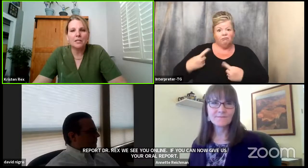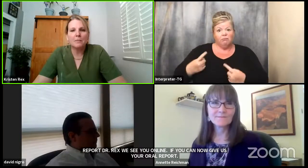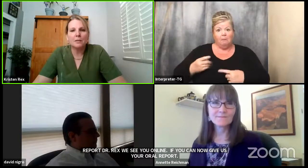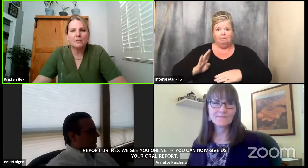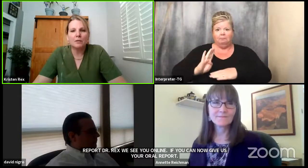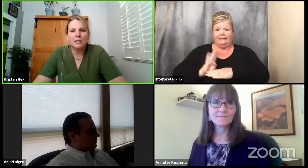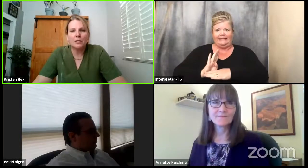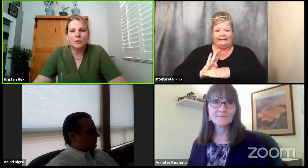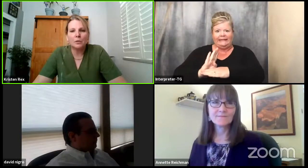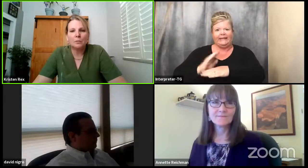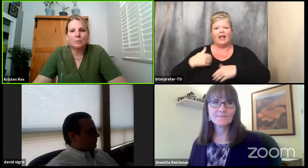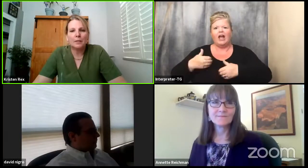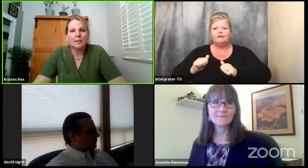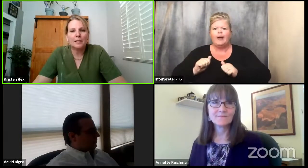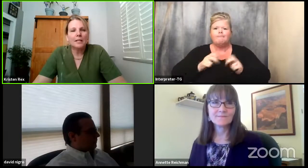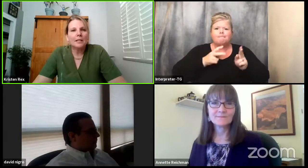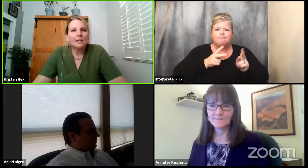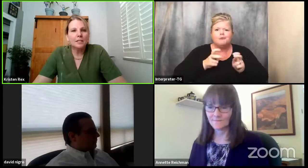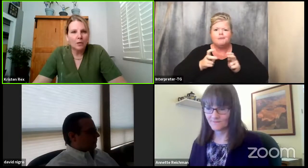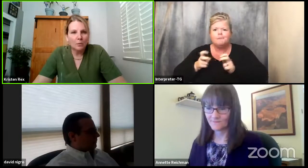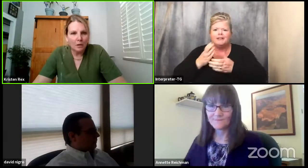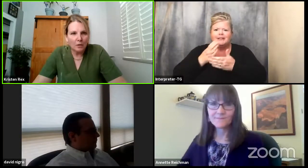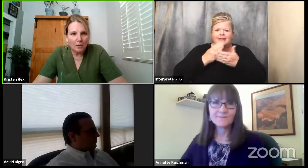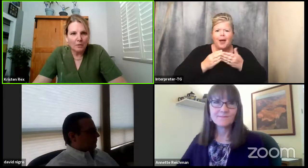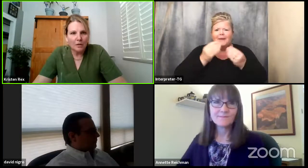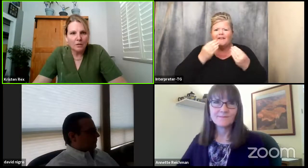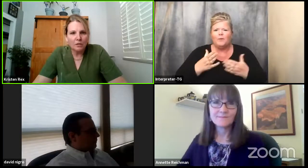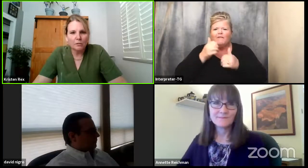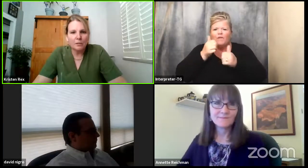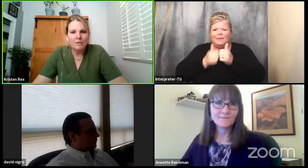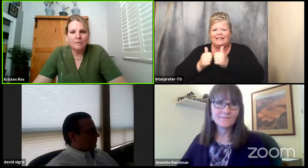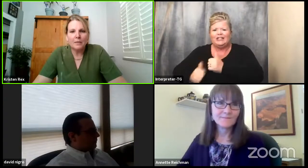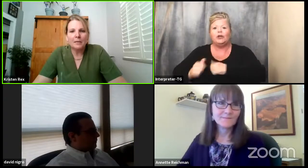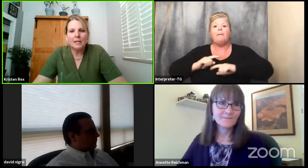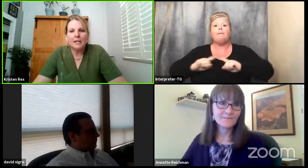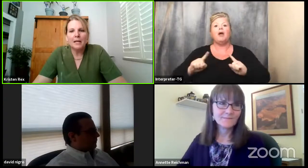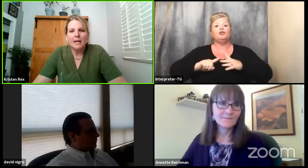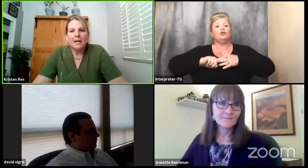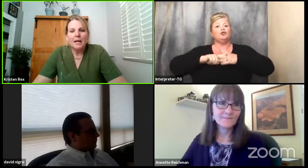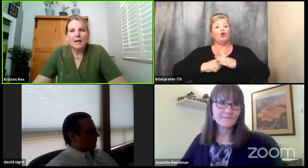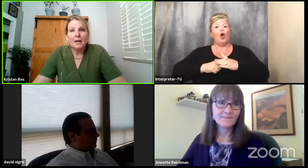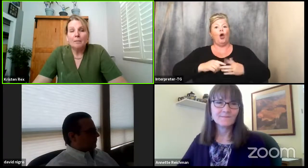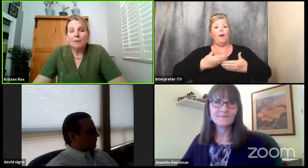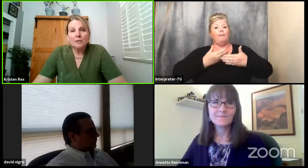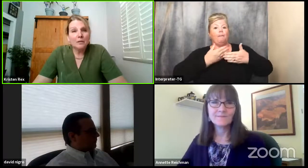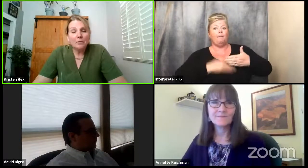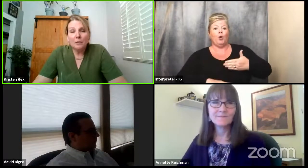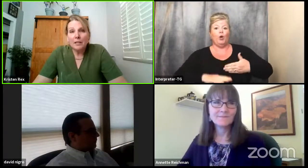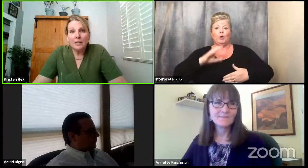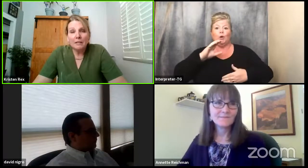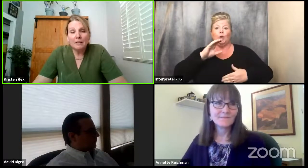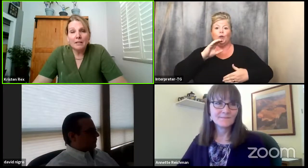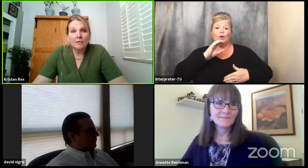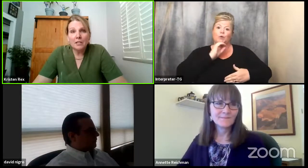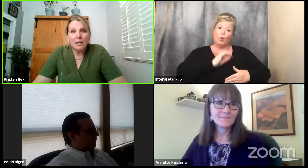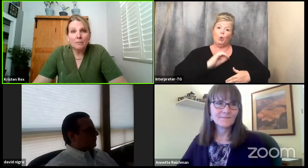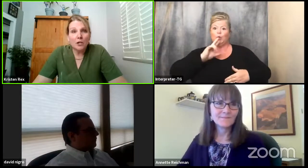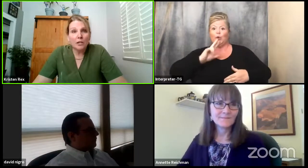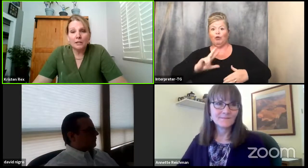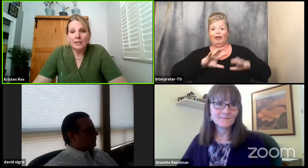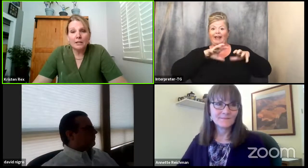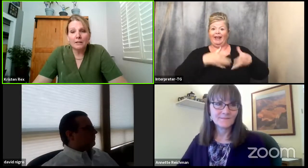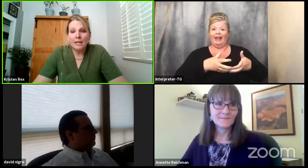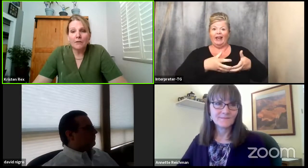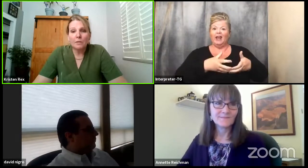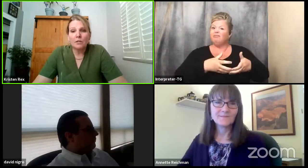couple snippets from each group, but let's start with our birth to 3 family. Birth to 3 never stopped